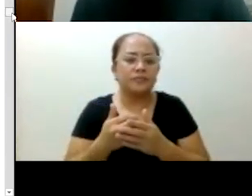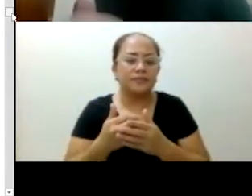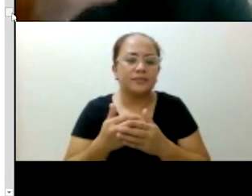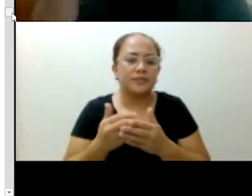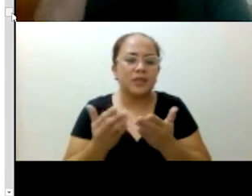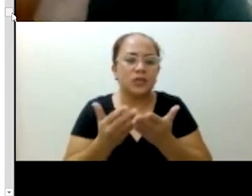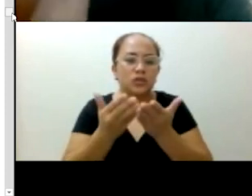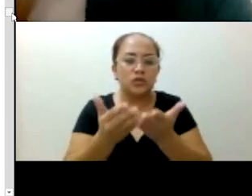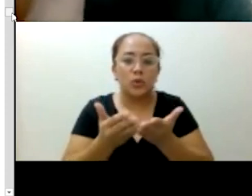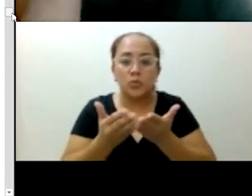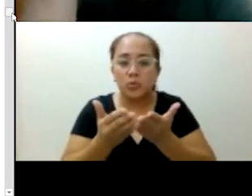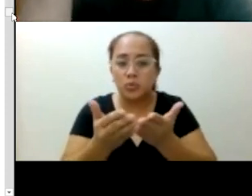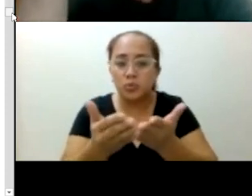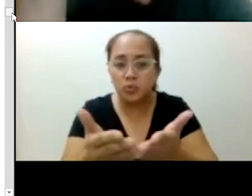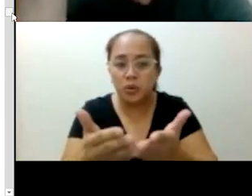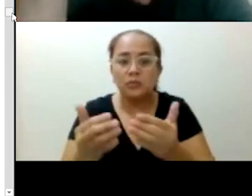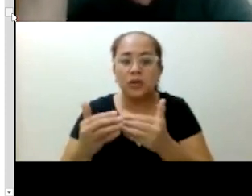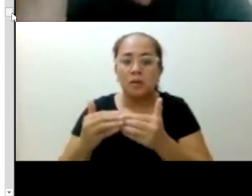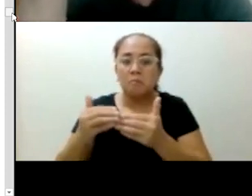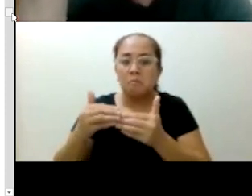ship goes forward, bus, and ship?